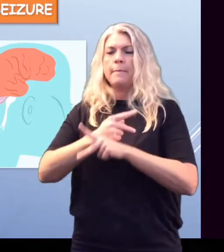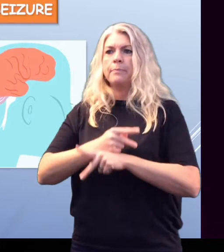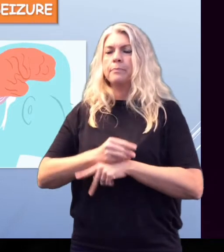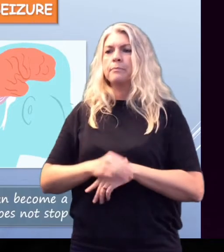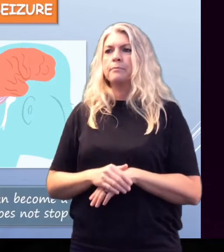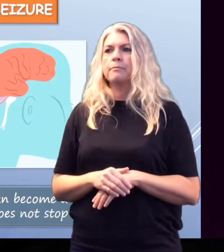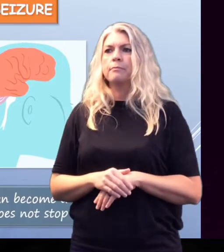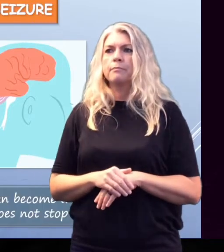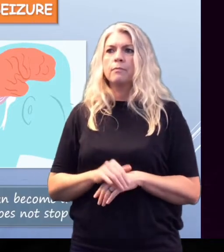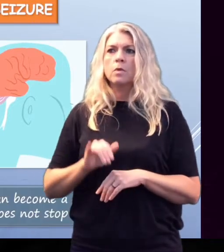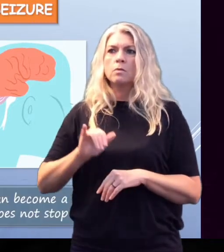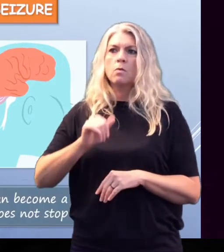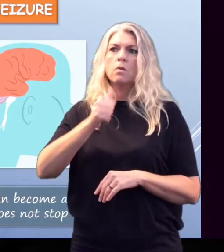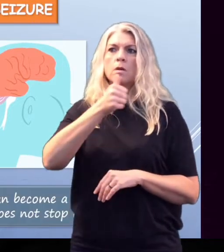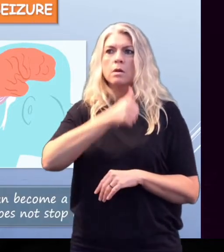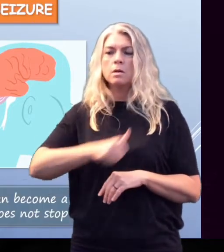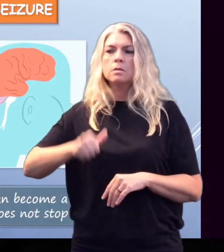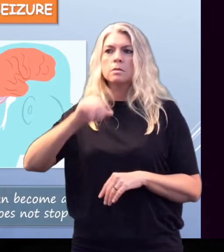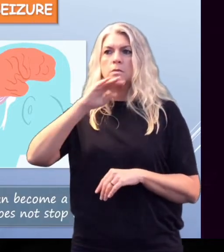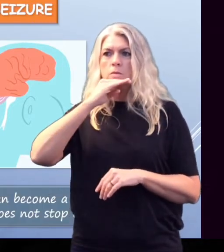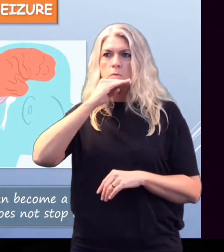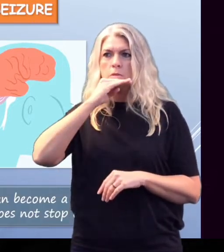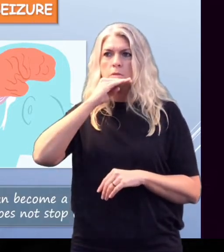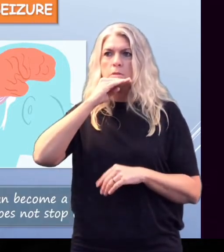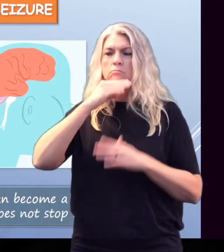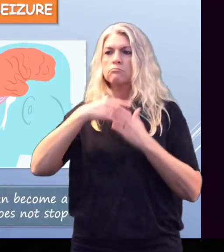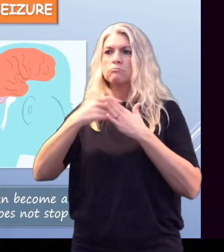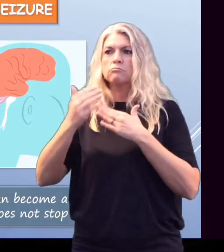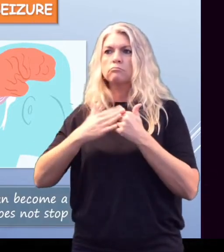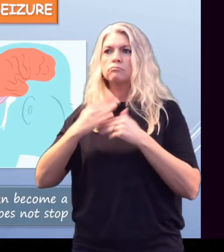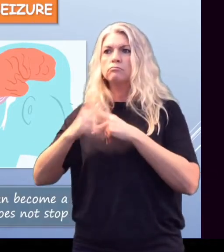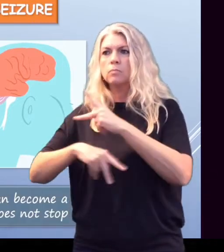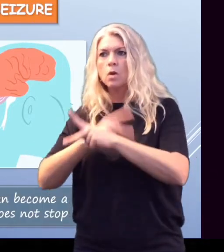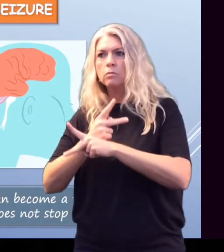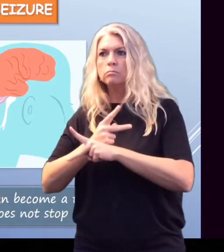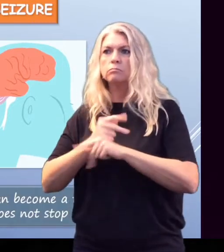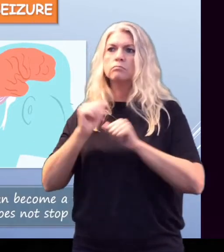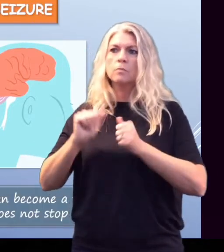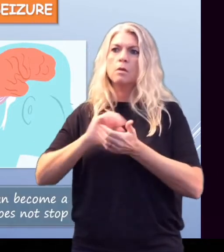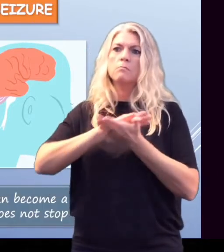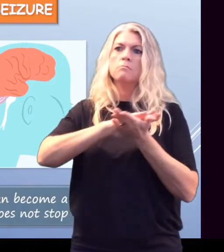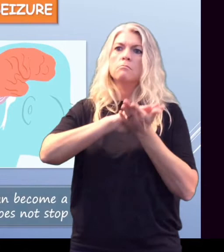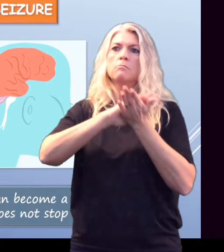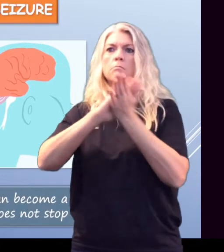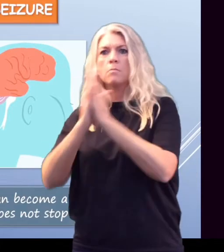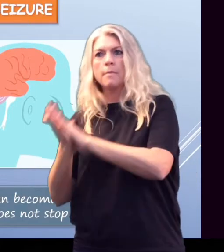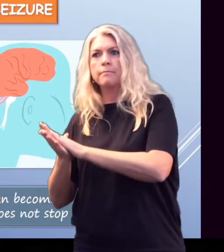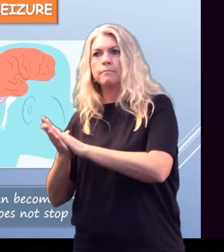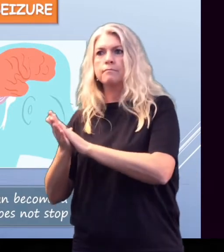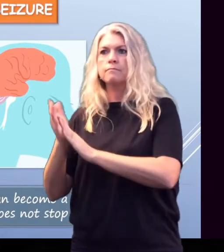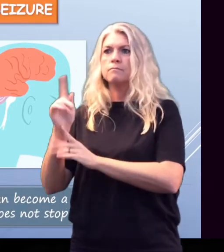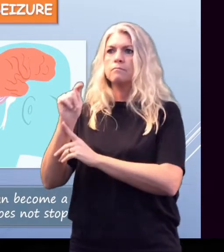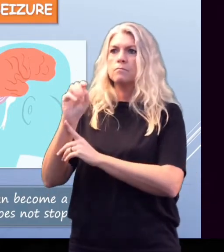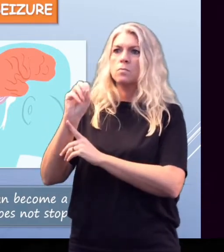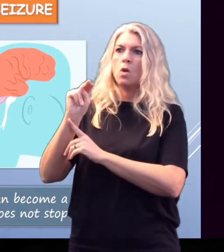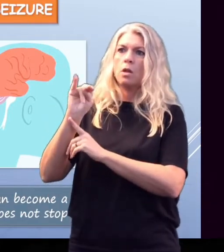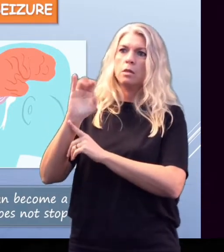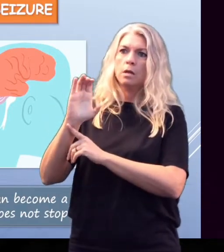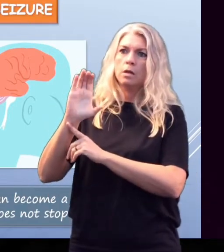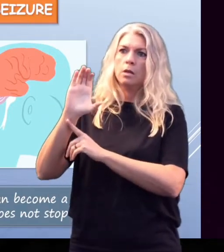any seizure, regardless of what type it is, can become a tonic-clonic seizure if it does not stop on its own.